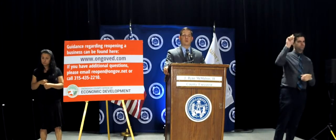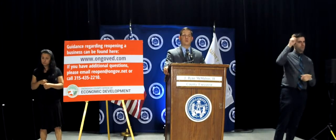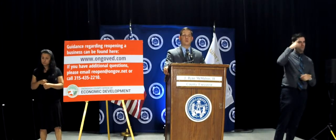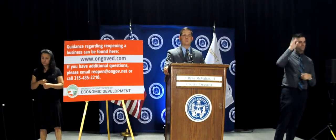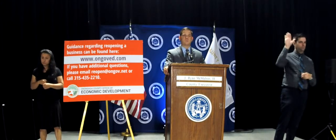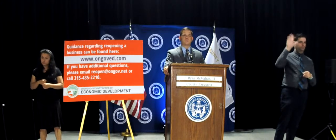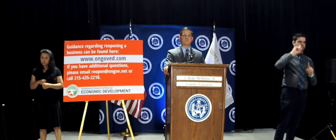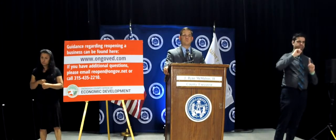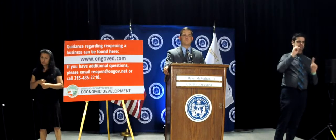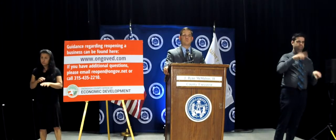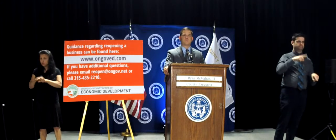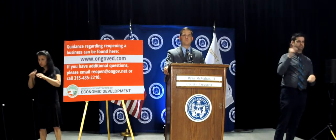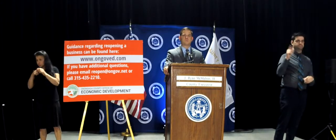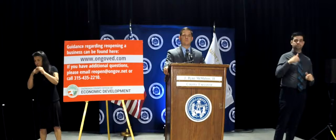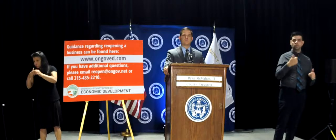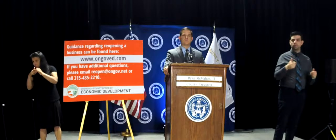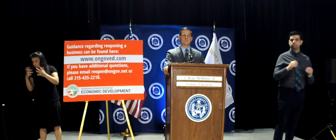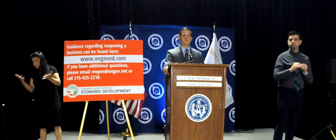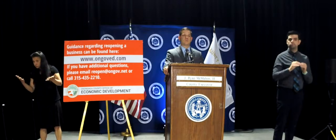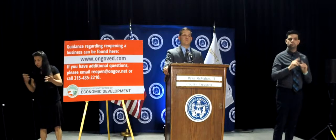Other questions?